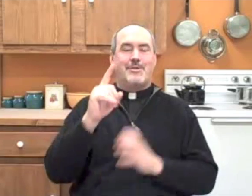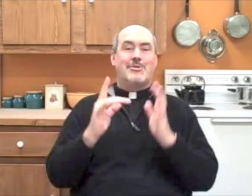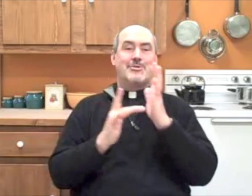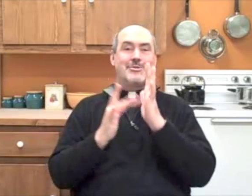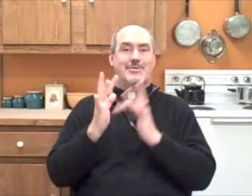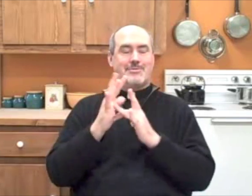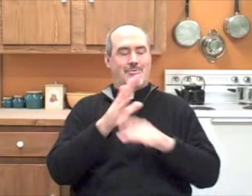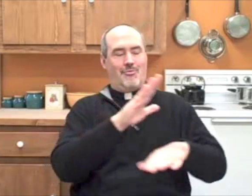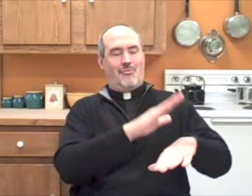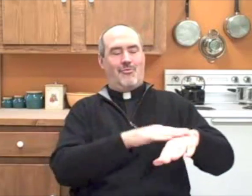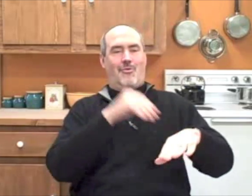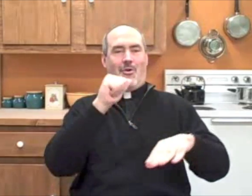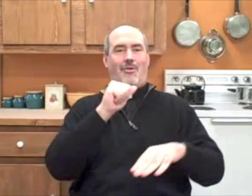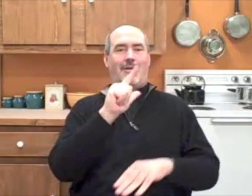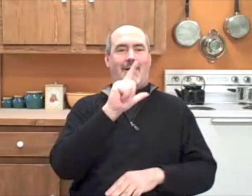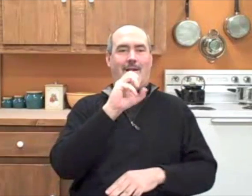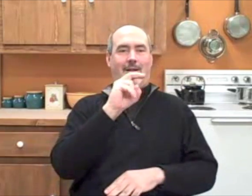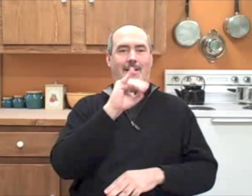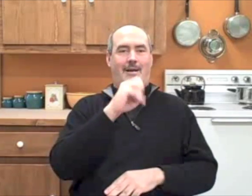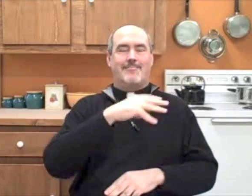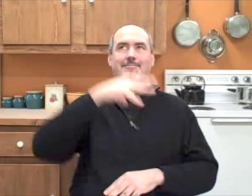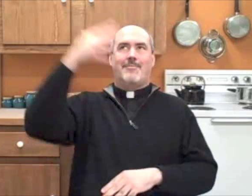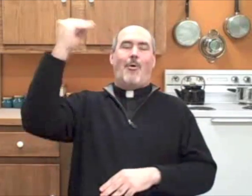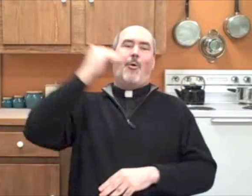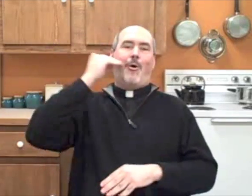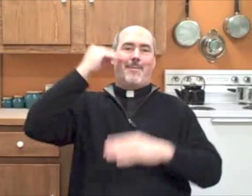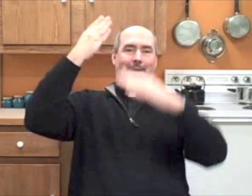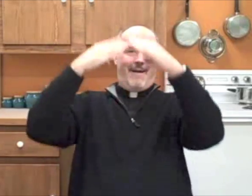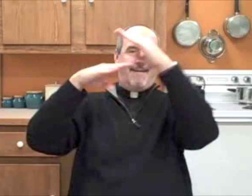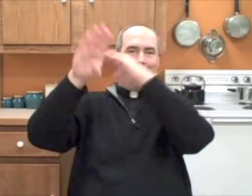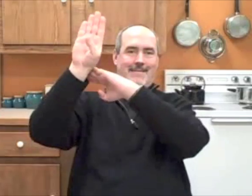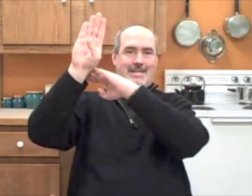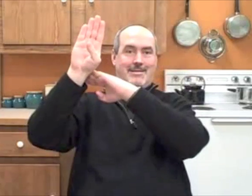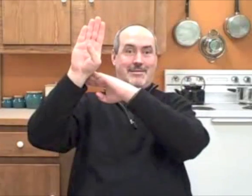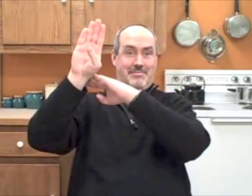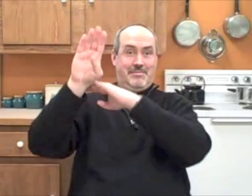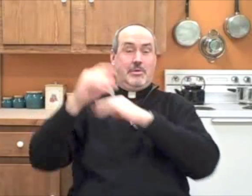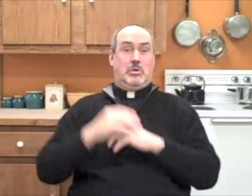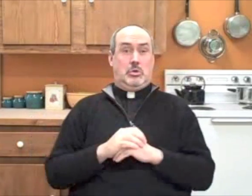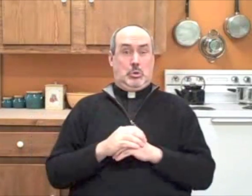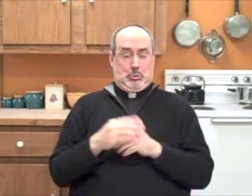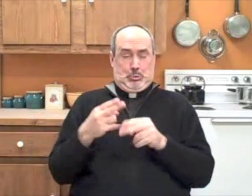In 1941, Jesus called Leonie home to heaven.